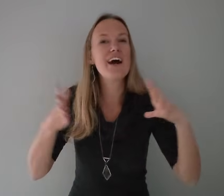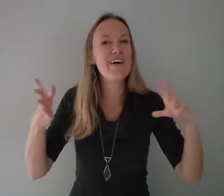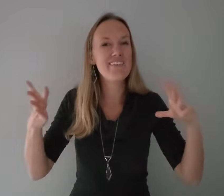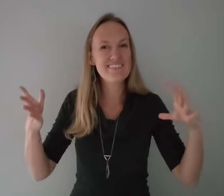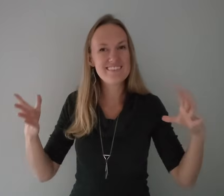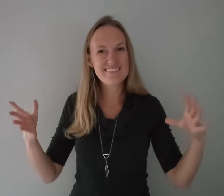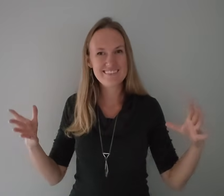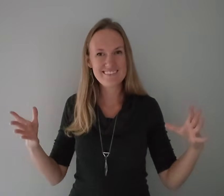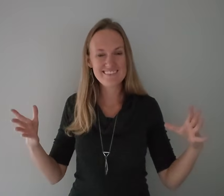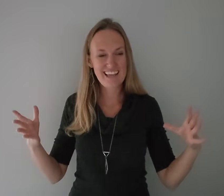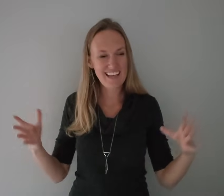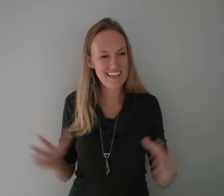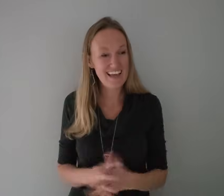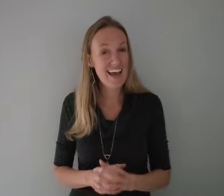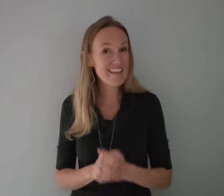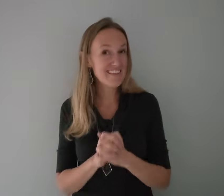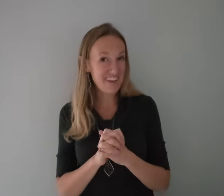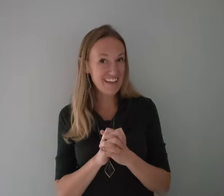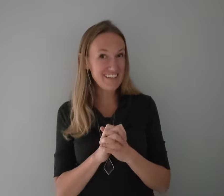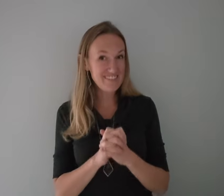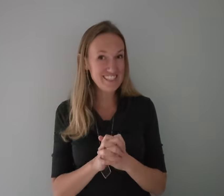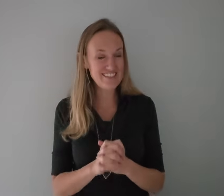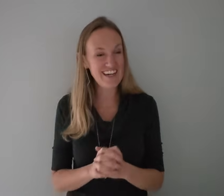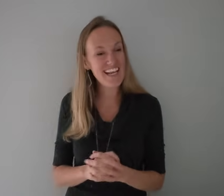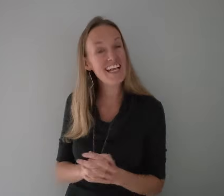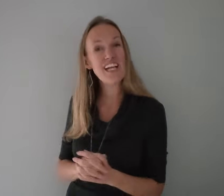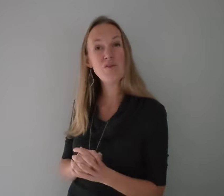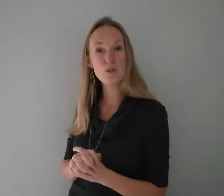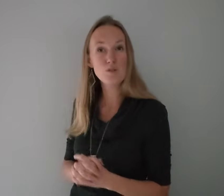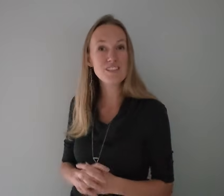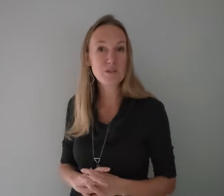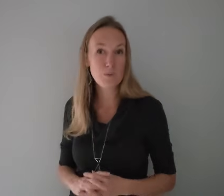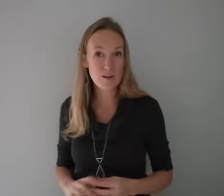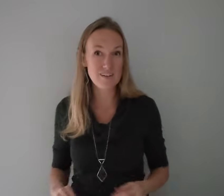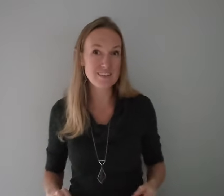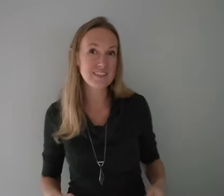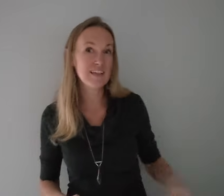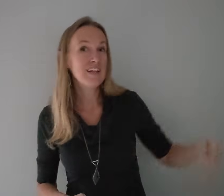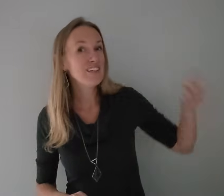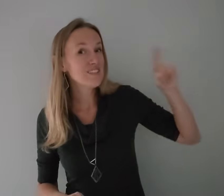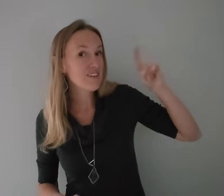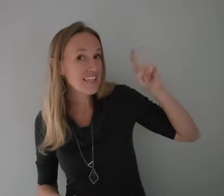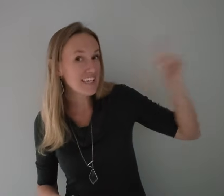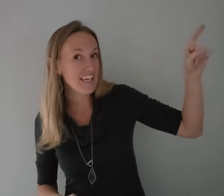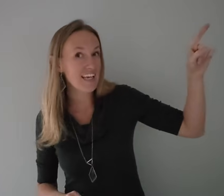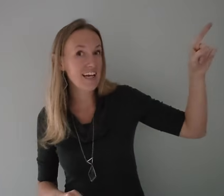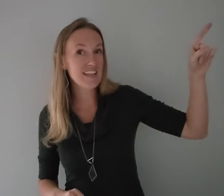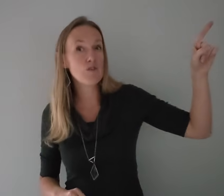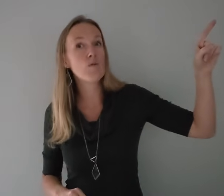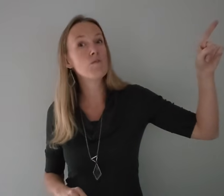go. Okay? And then finally, verse 3, he rules the world. So he, and then